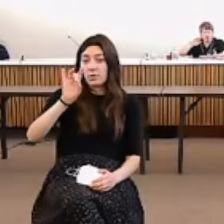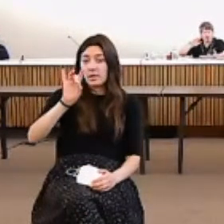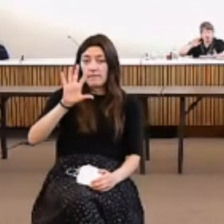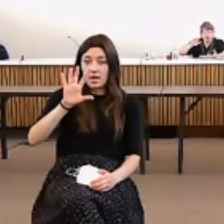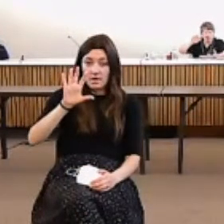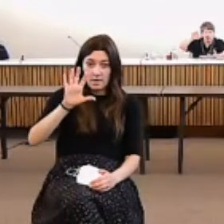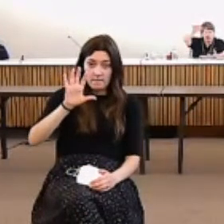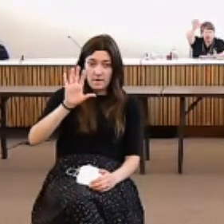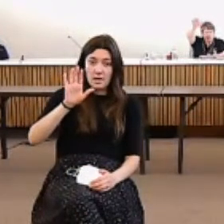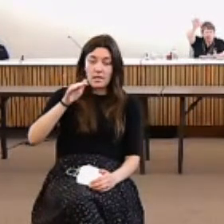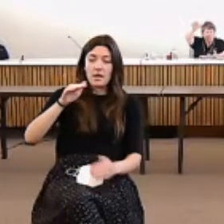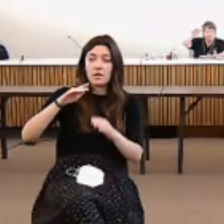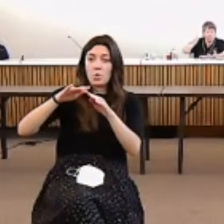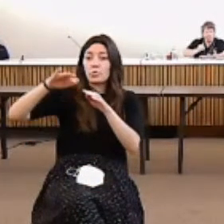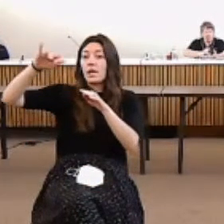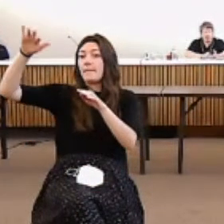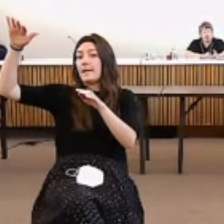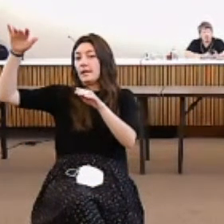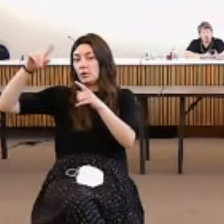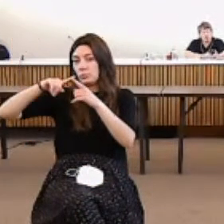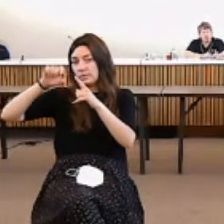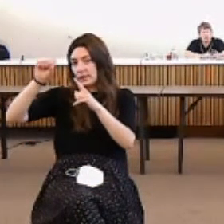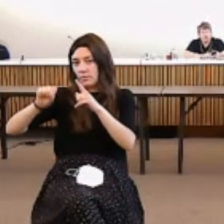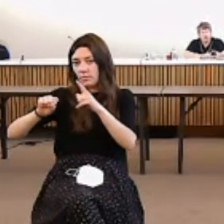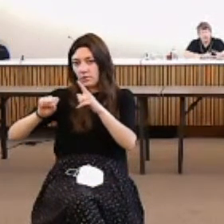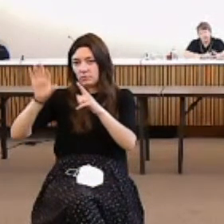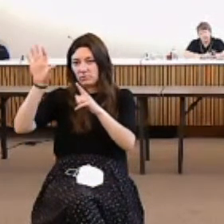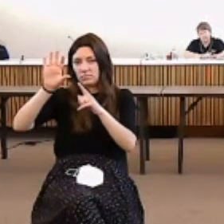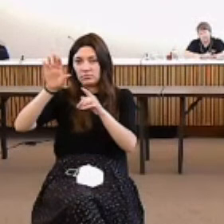585, but then goes uphill to the south. So,